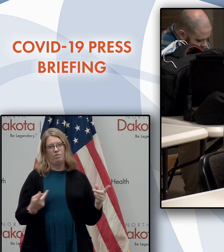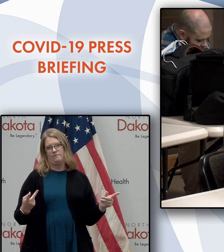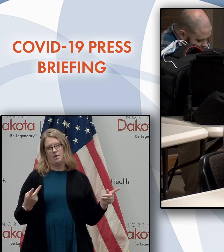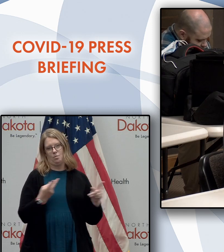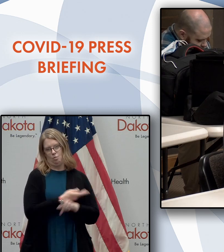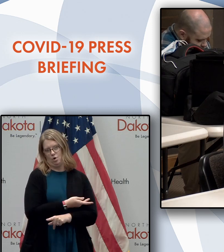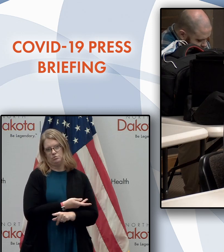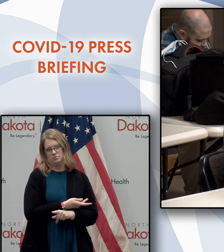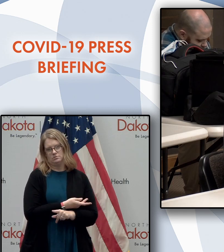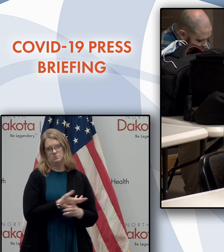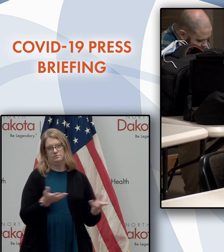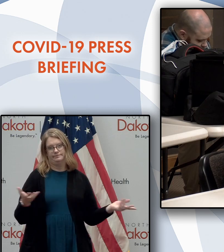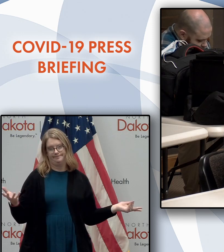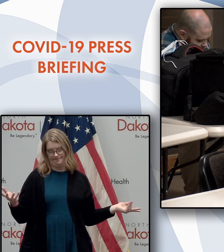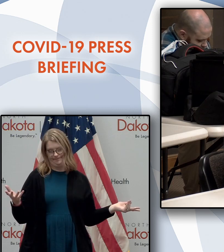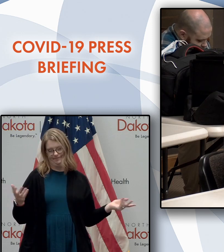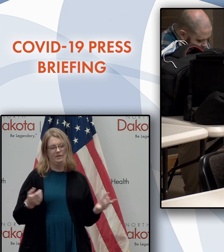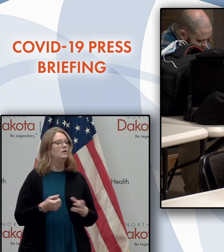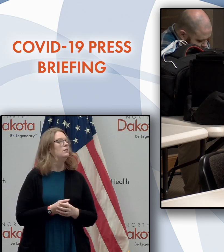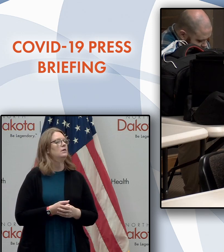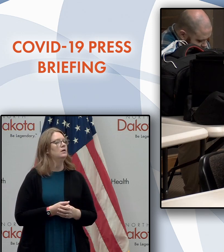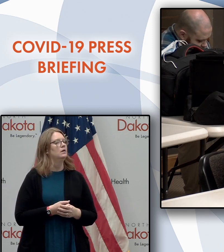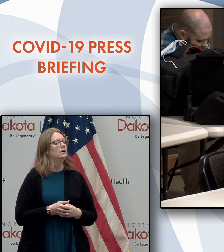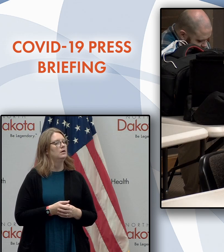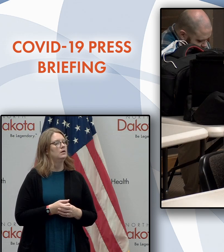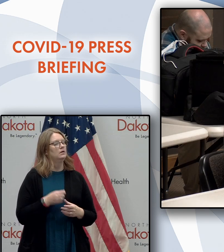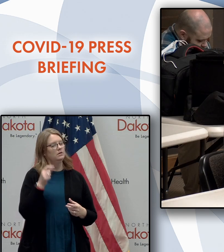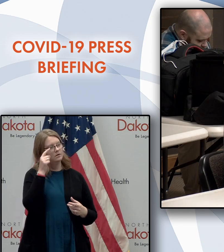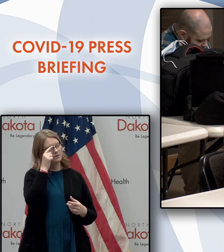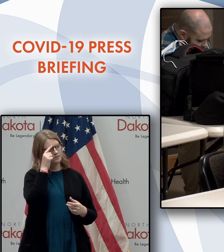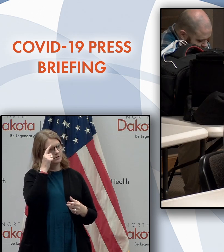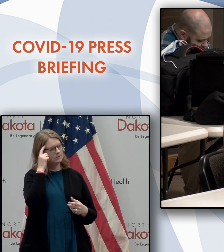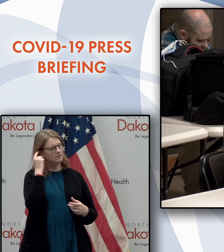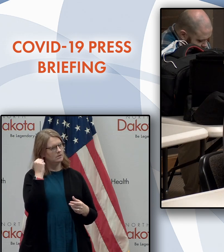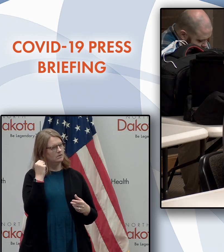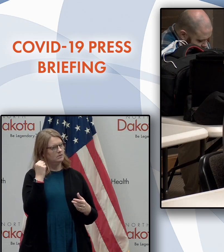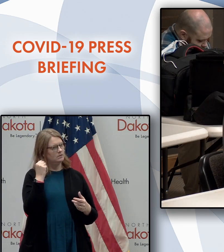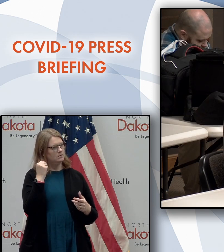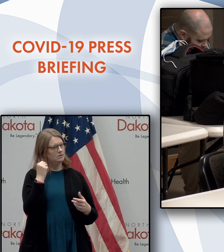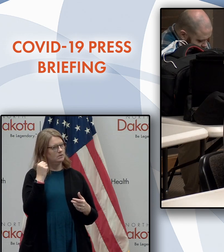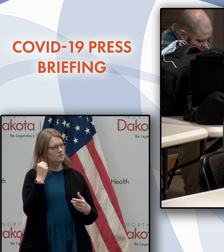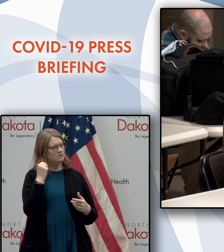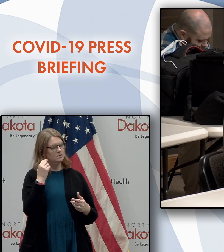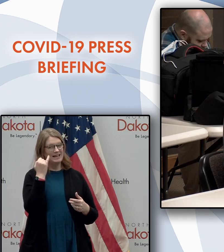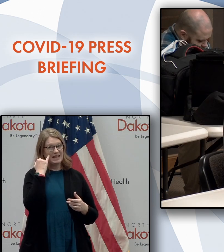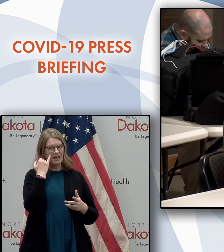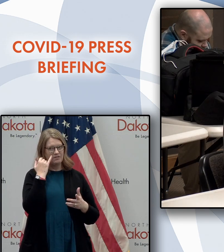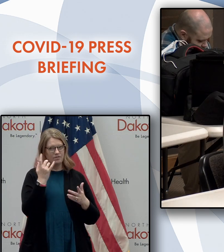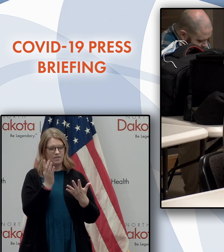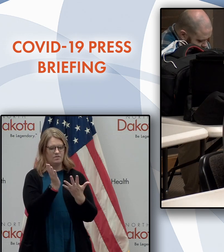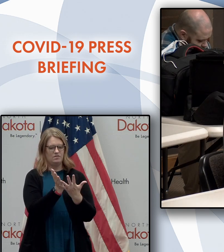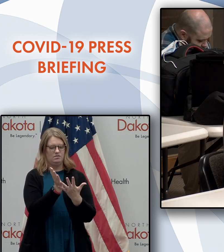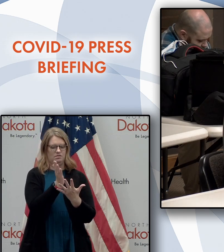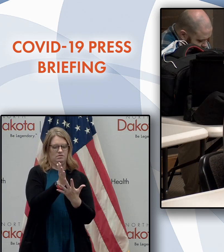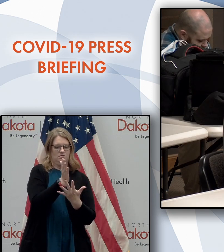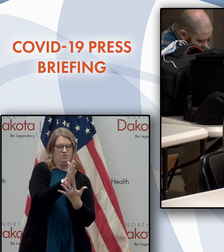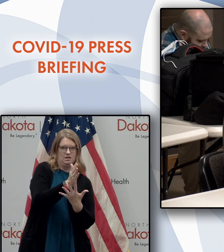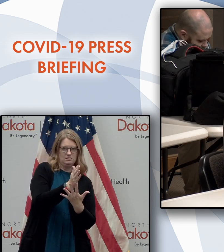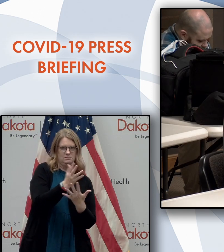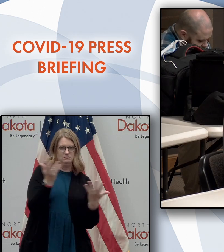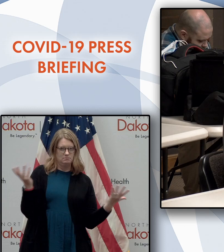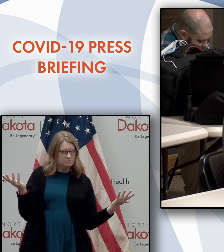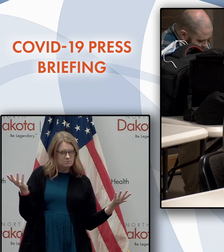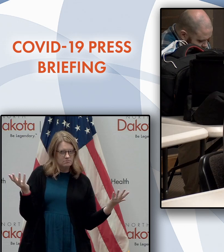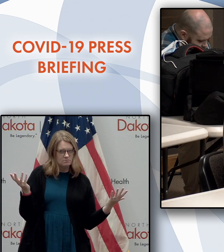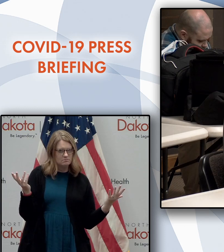worse. If the change in classification doesn't change legal enforcement of guidelines, what is the concern